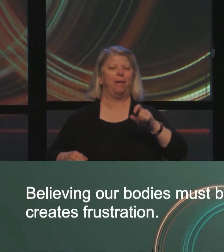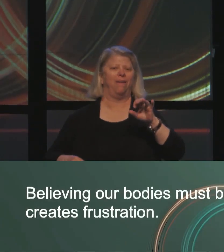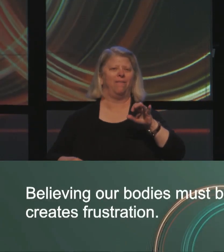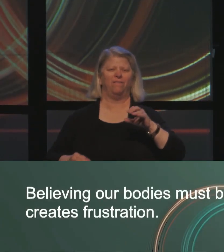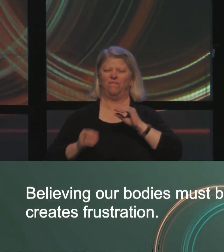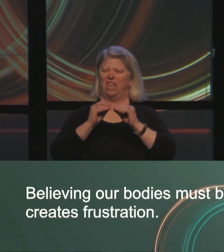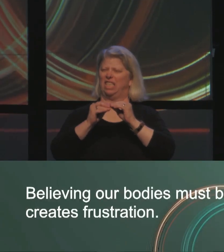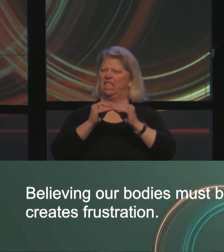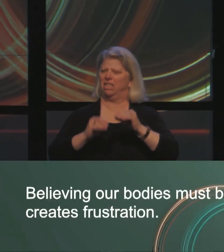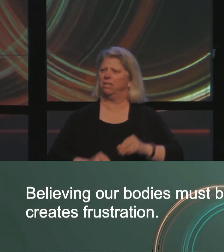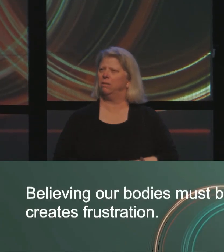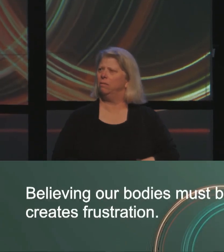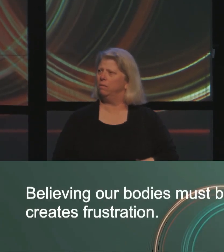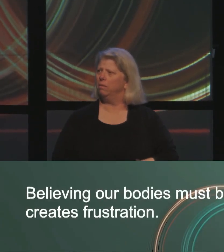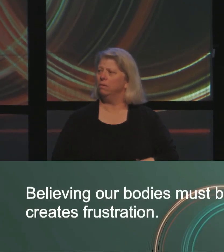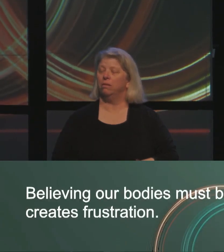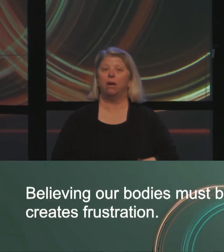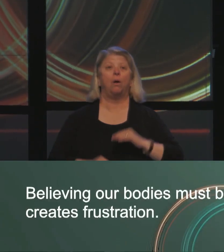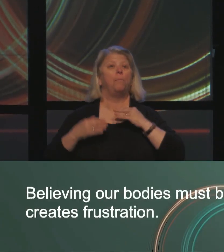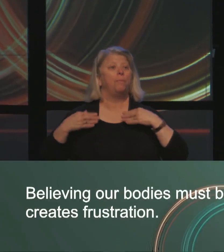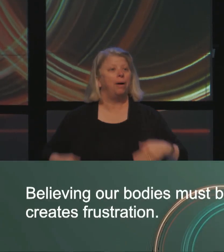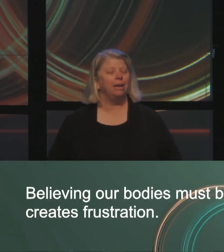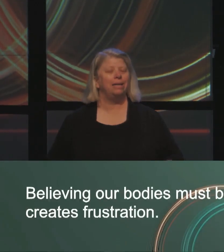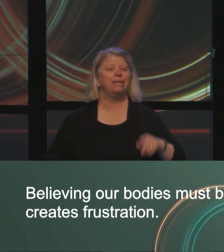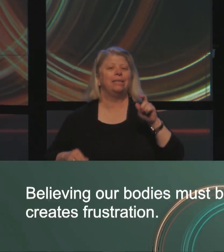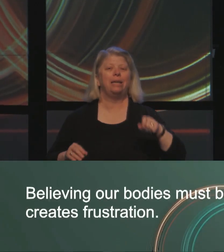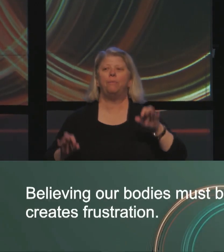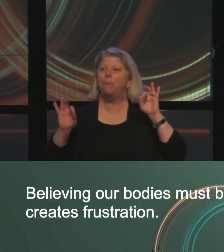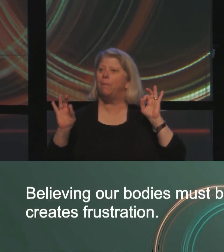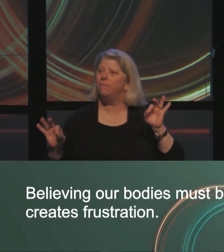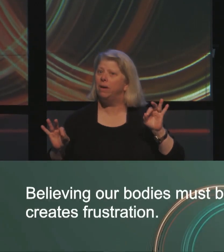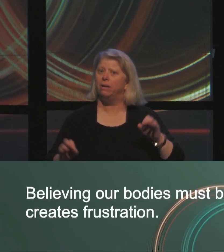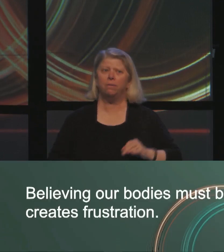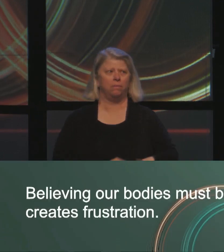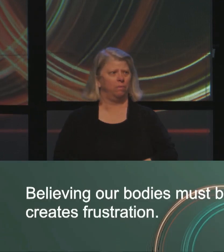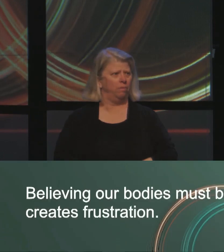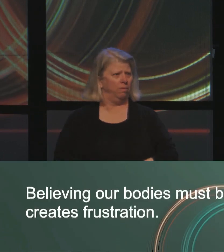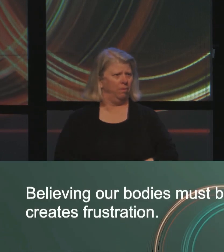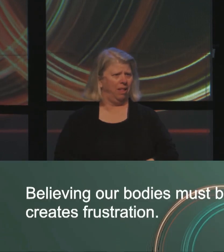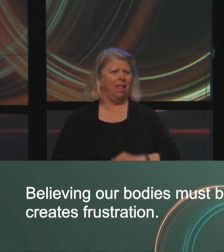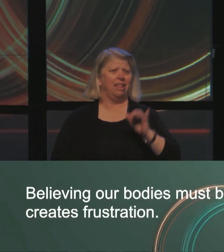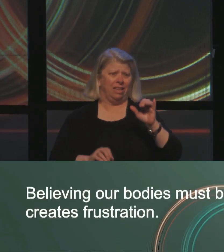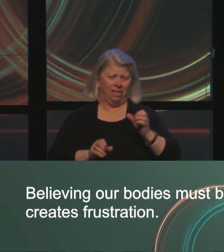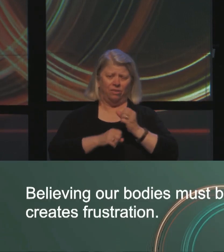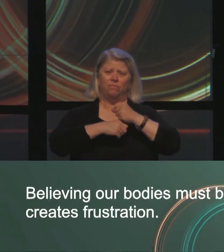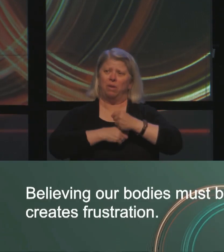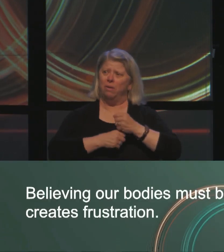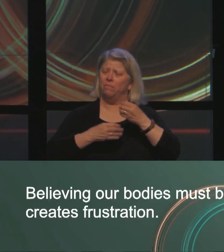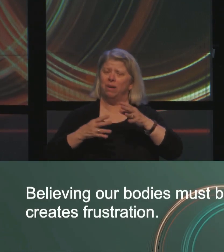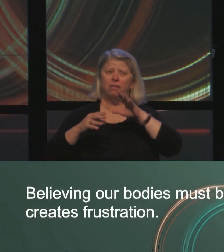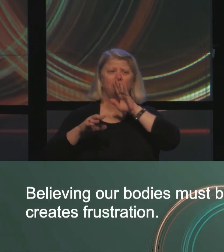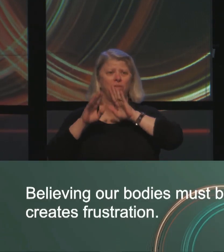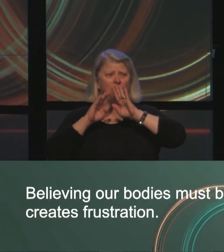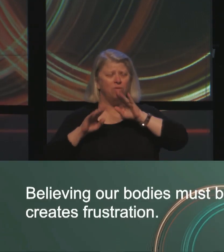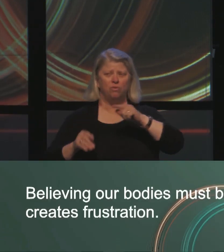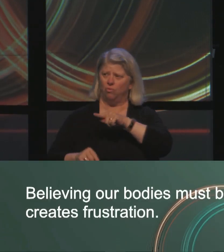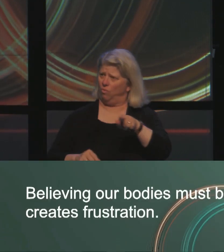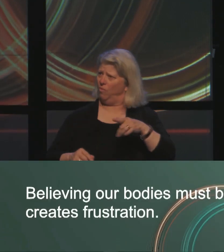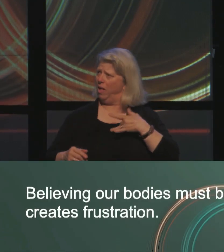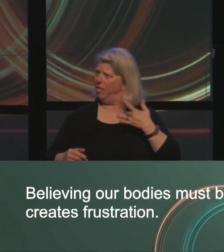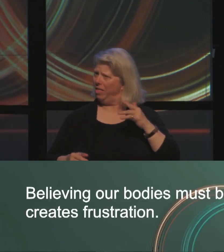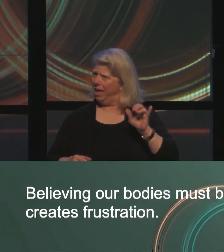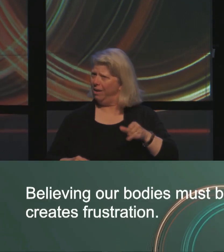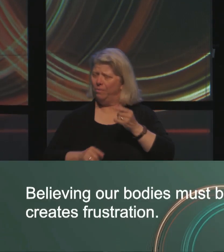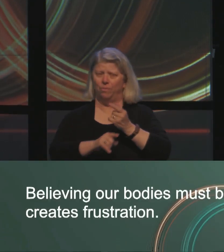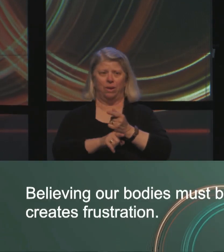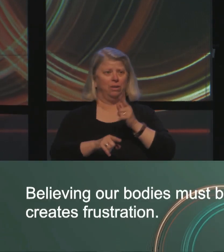fixed, right? That our bodies need to be perfected. And that can create a lot of frustration. How many of you have ever felt that way? That